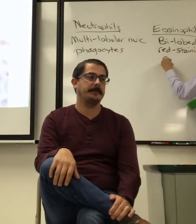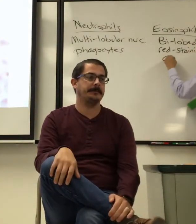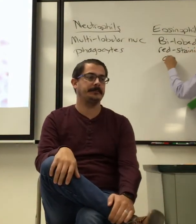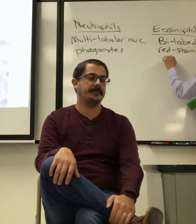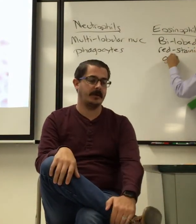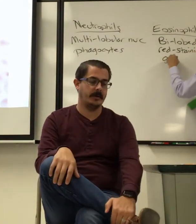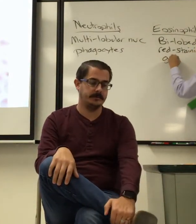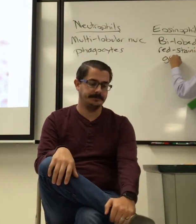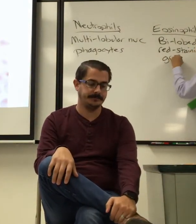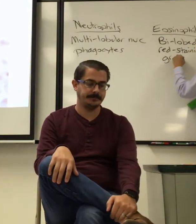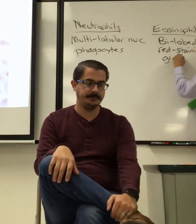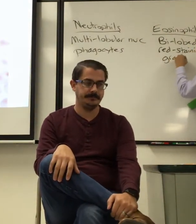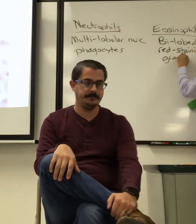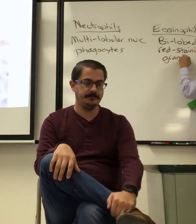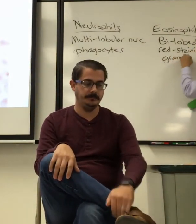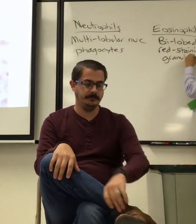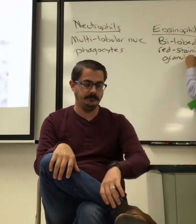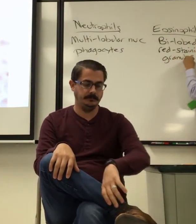granules.